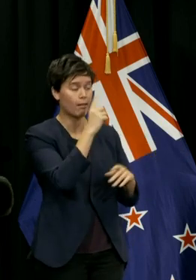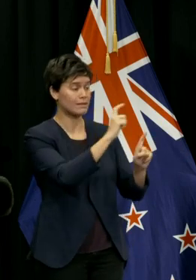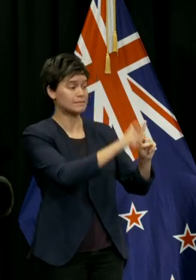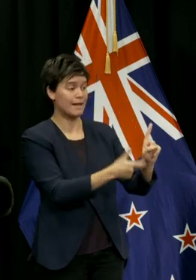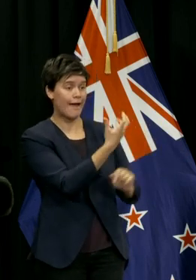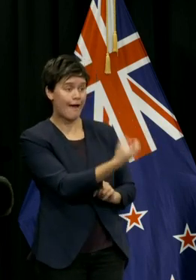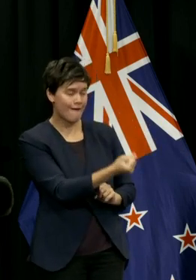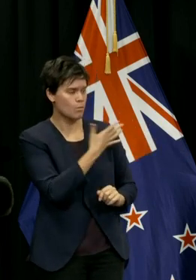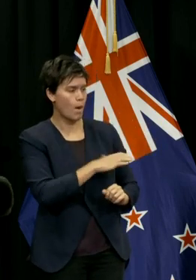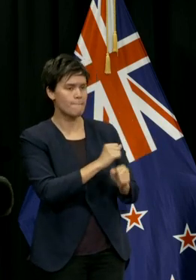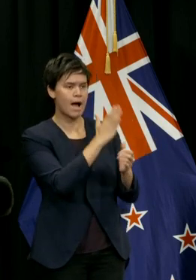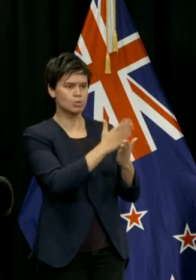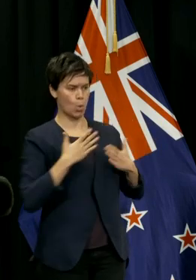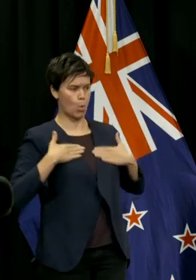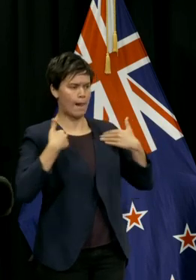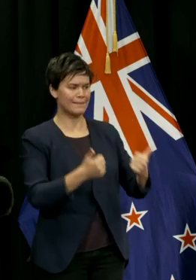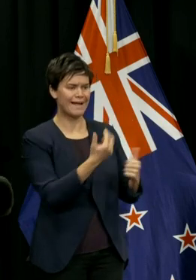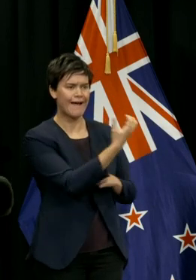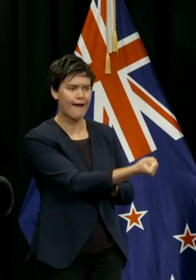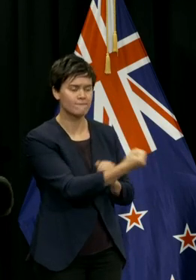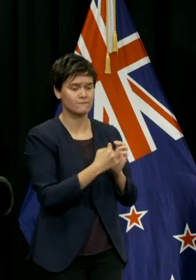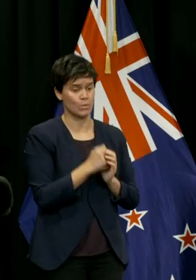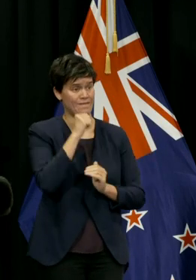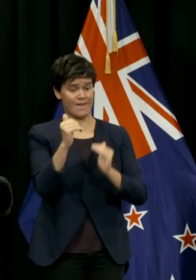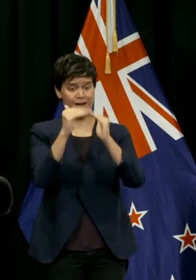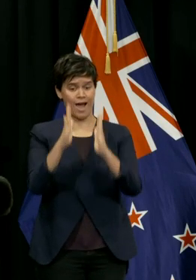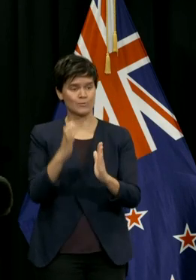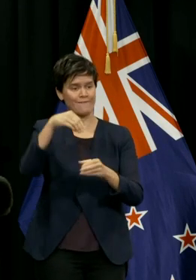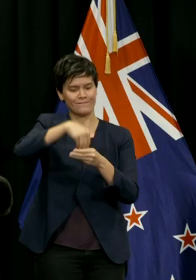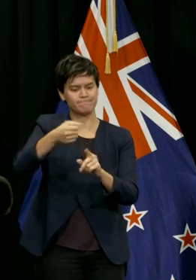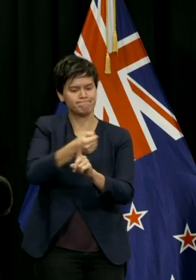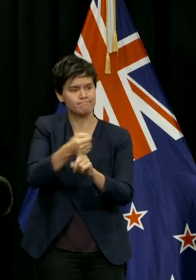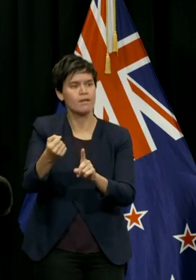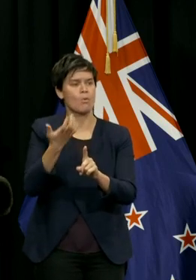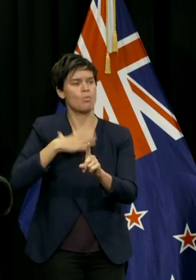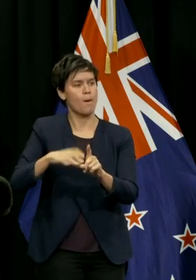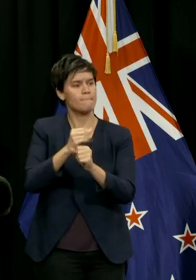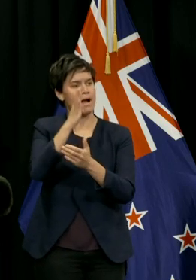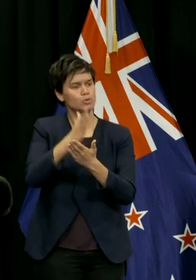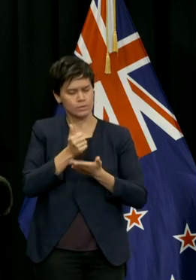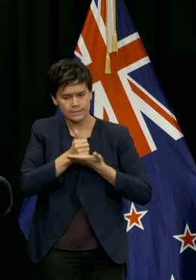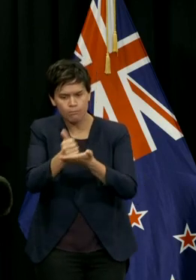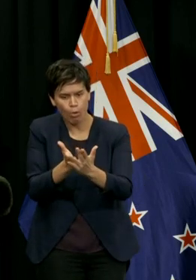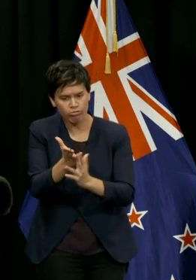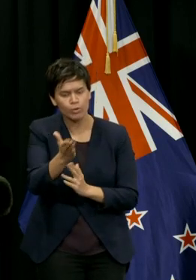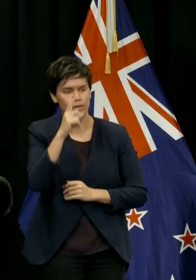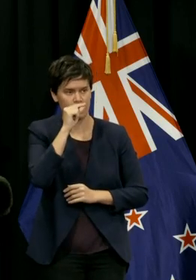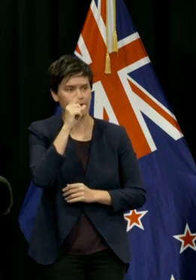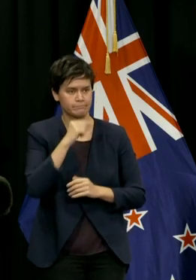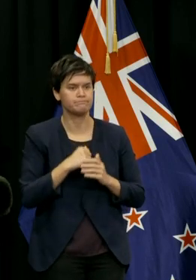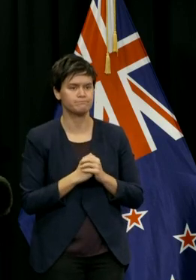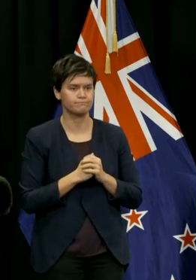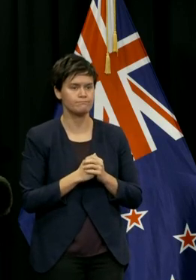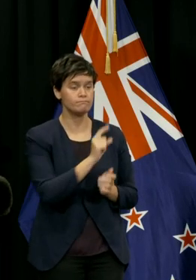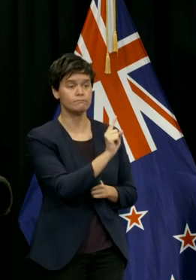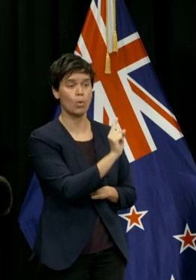critical well-being, and keep families safe from domestic violence and offer crisis support. I've been advised that